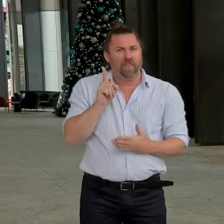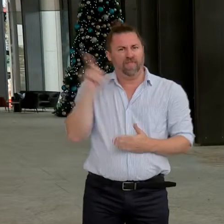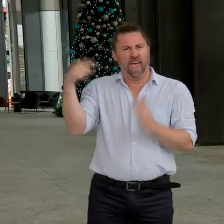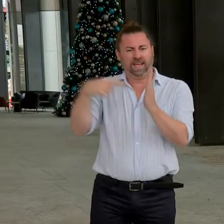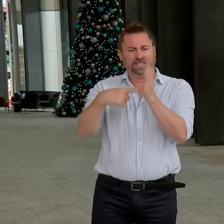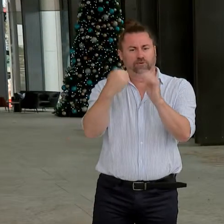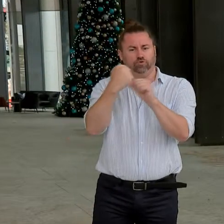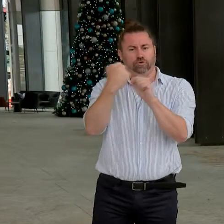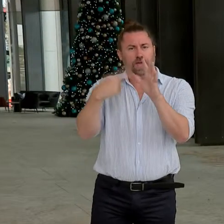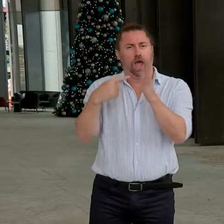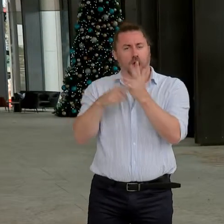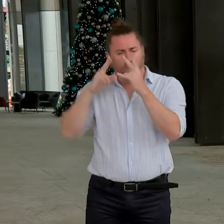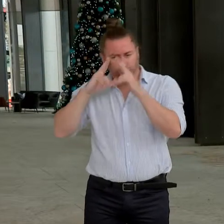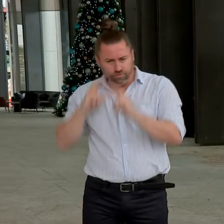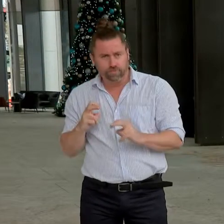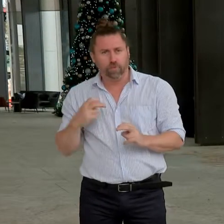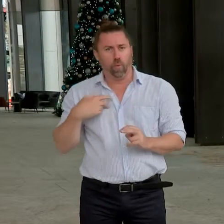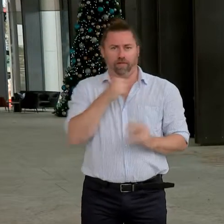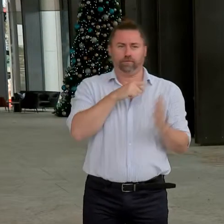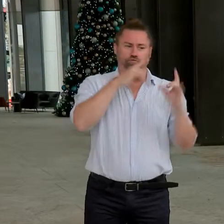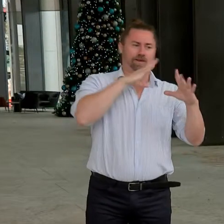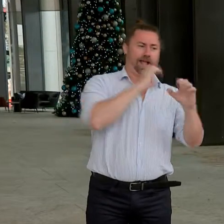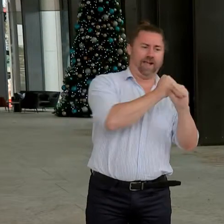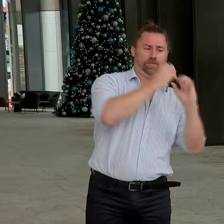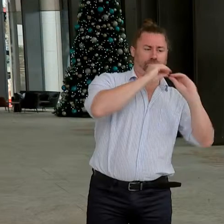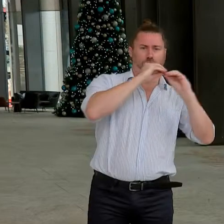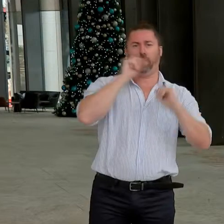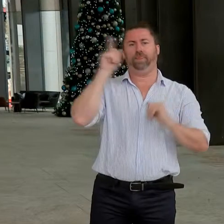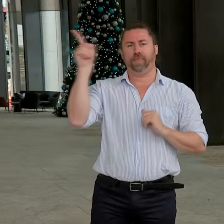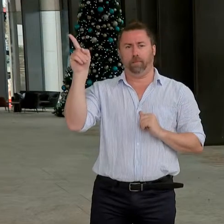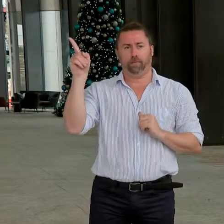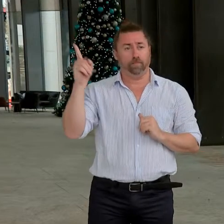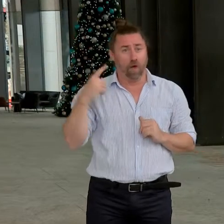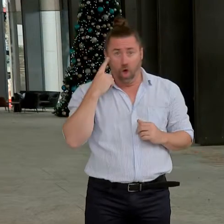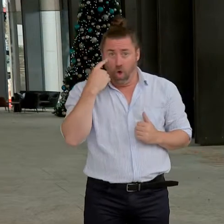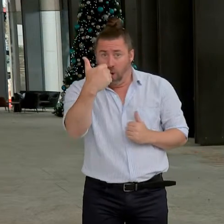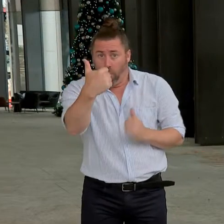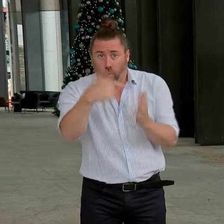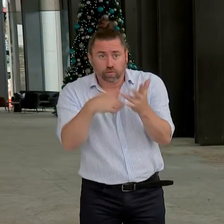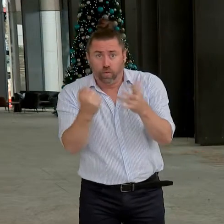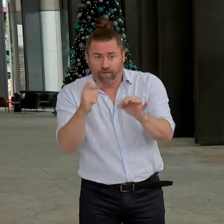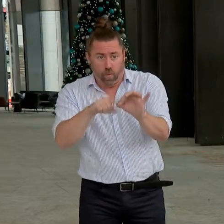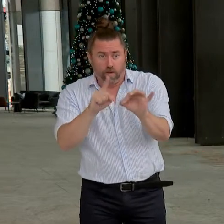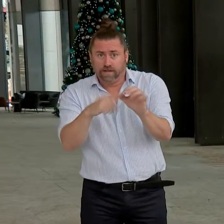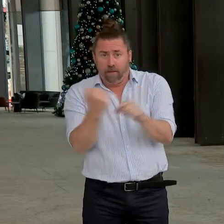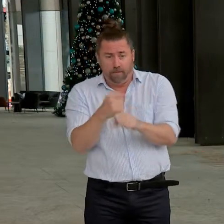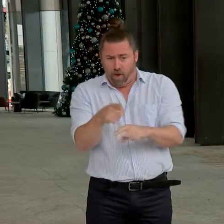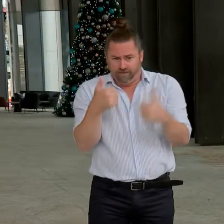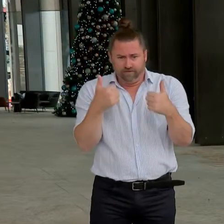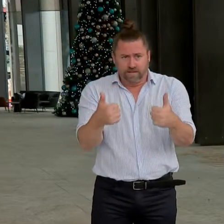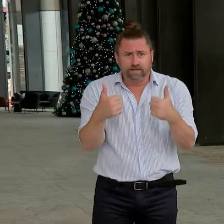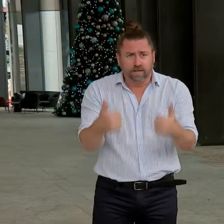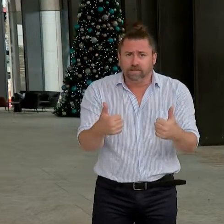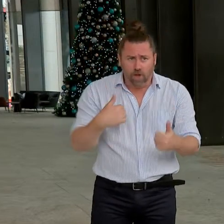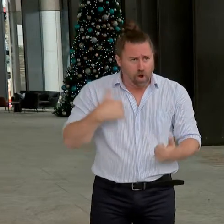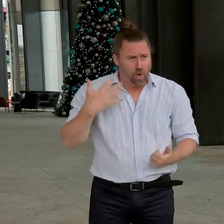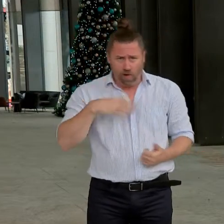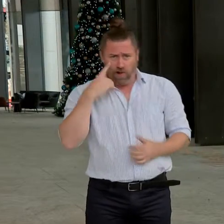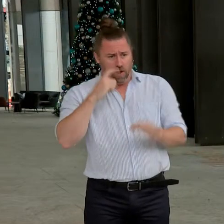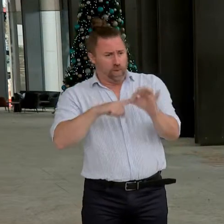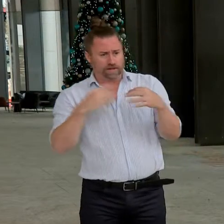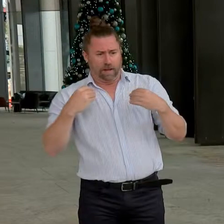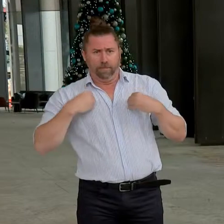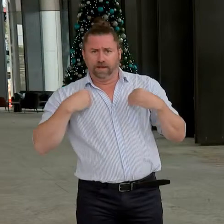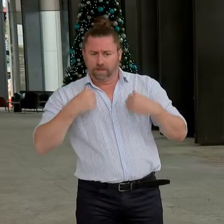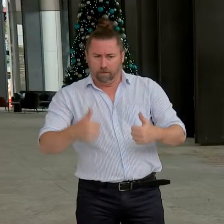see Queensland-produced and Australia-produced products, and we should be in this space. And we absolutely want to see Queensland businesses be able